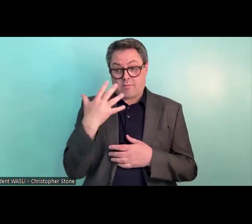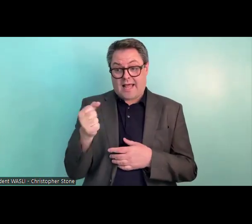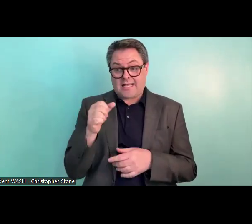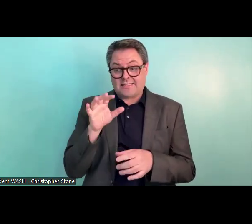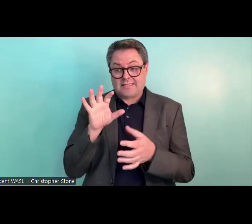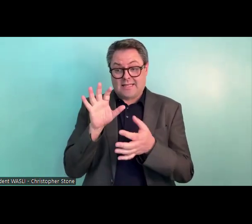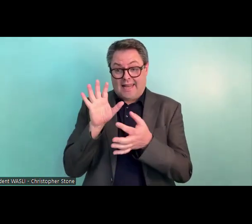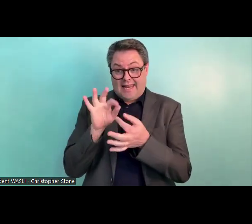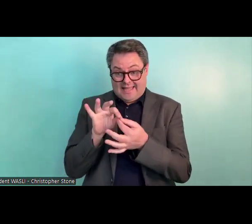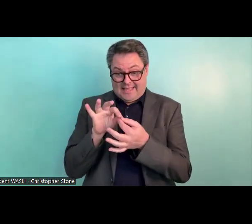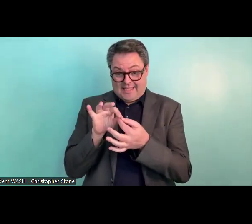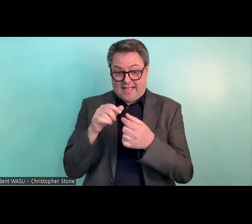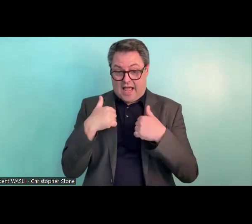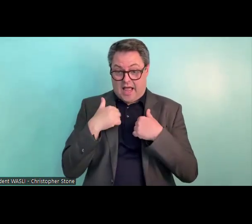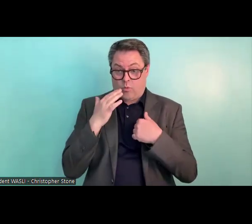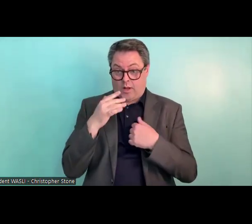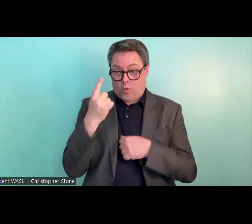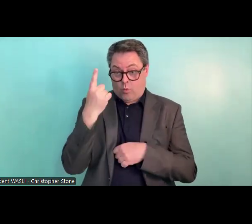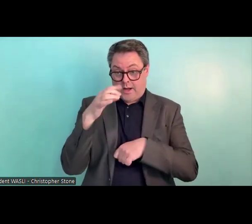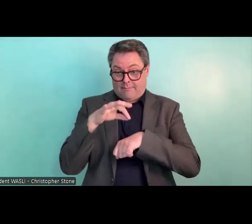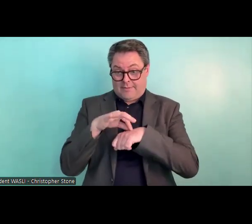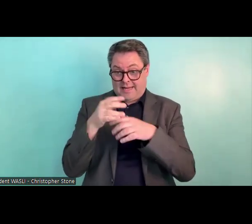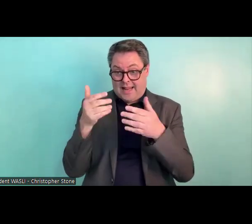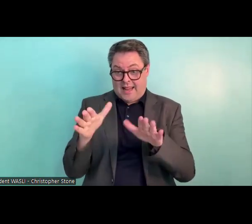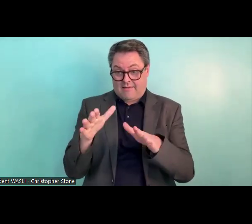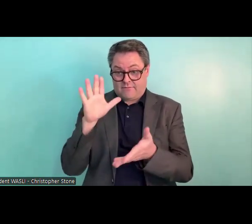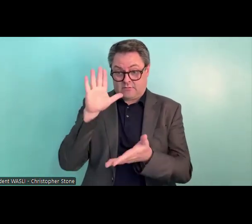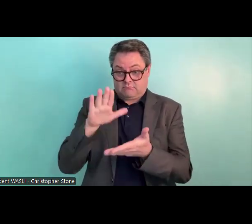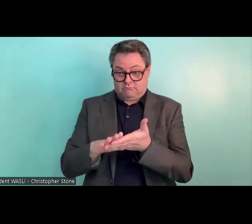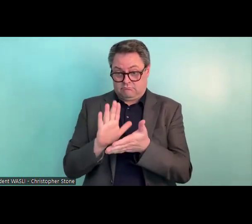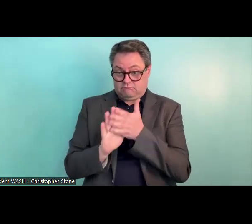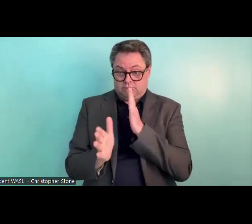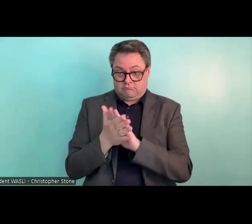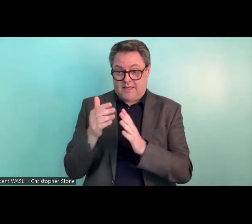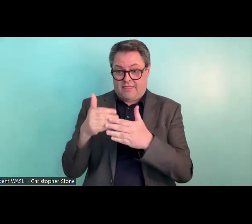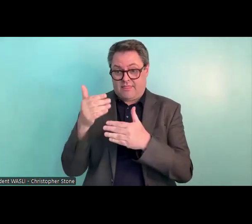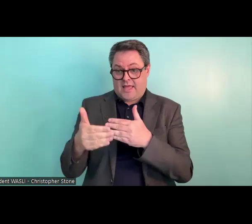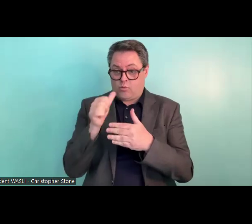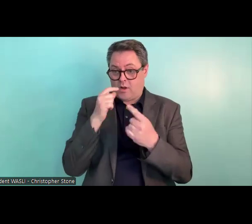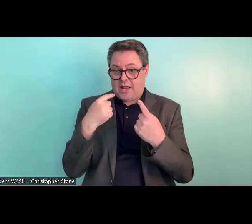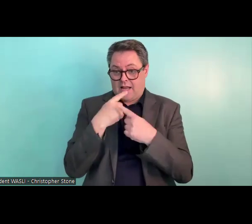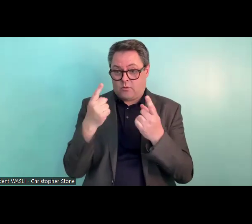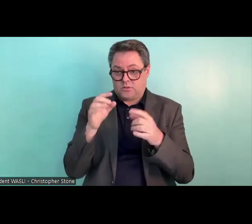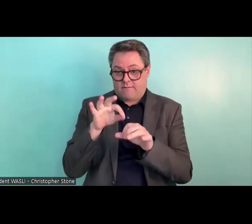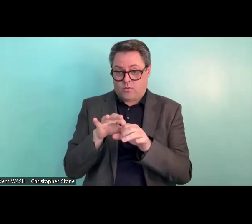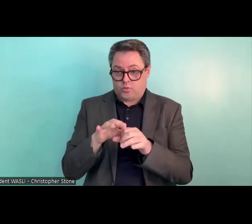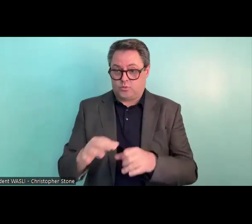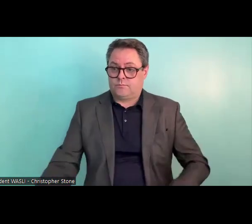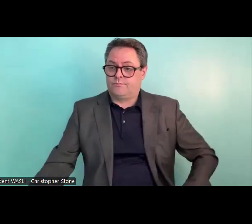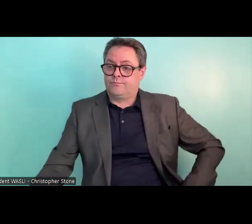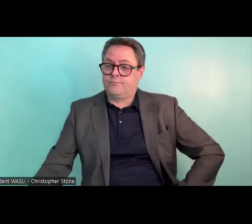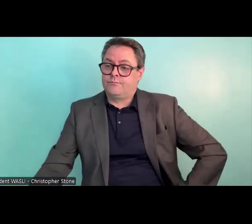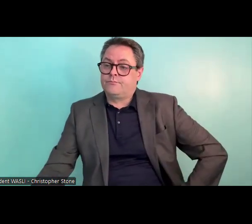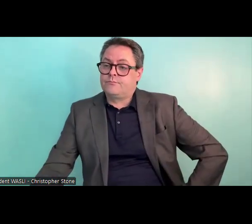Okay, so now everybody has the link. I will give you 1 minute in order for you to be able to